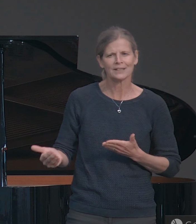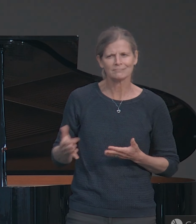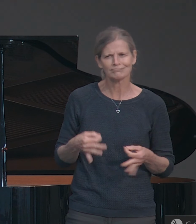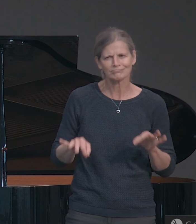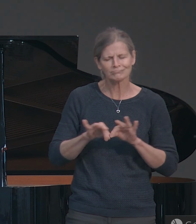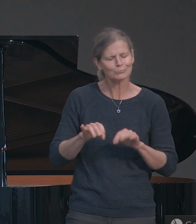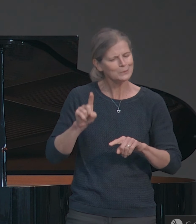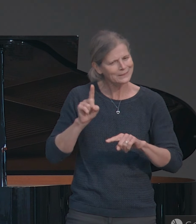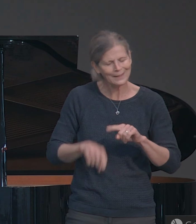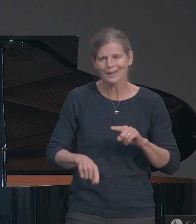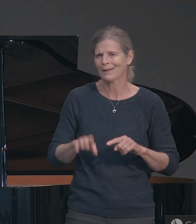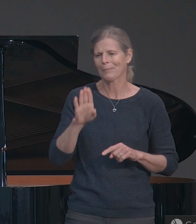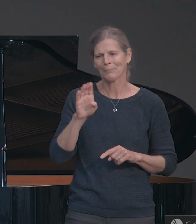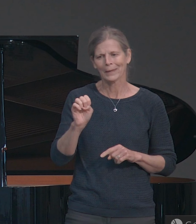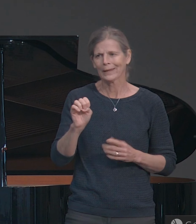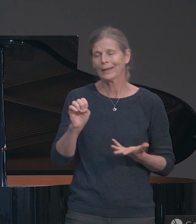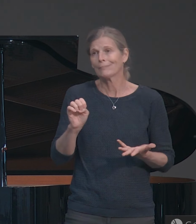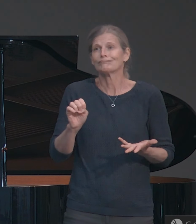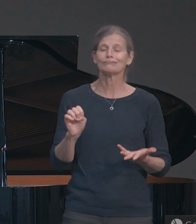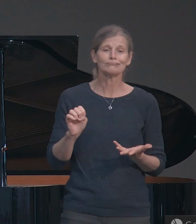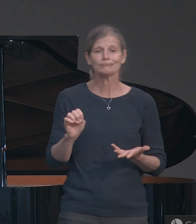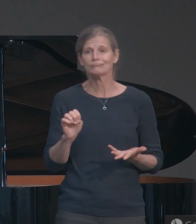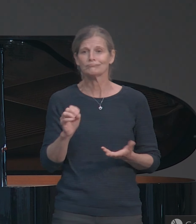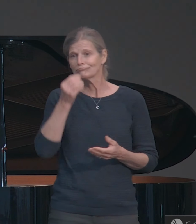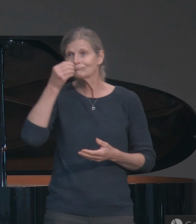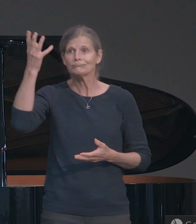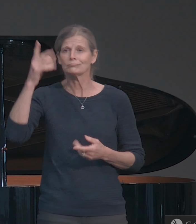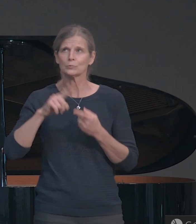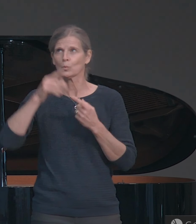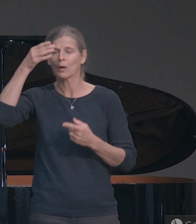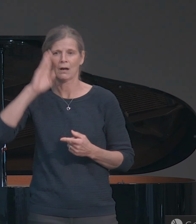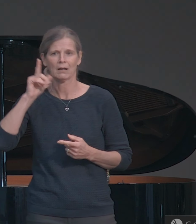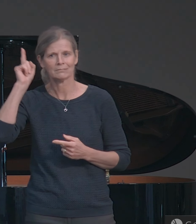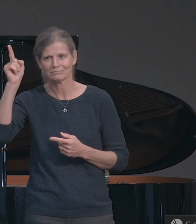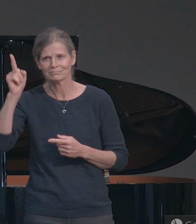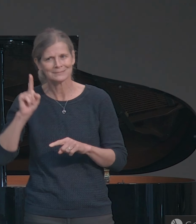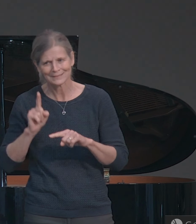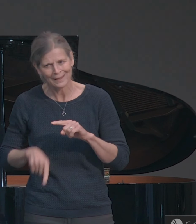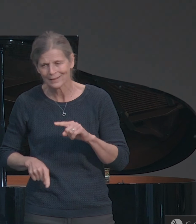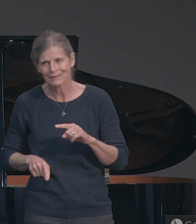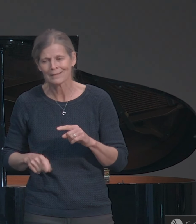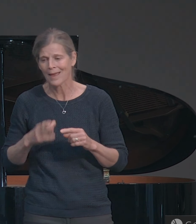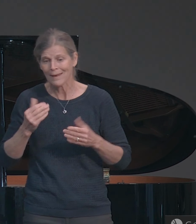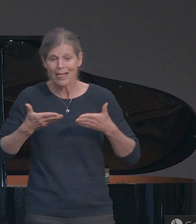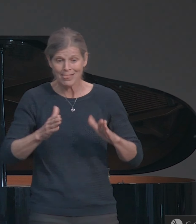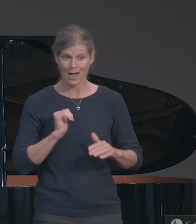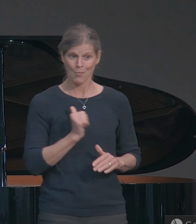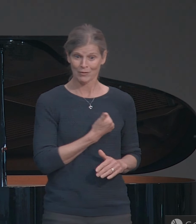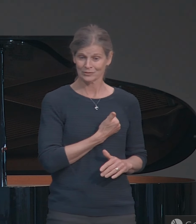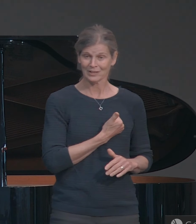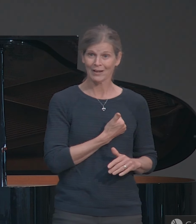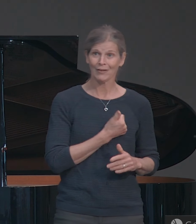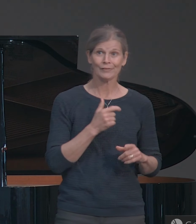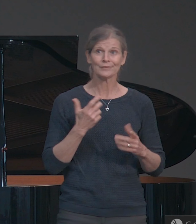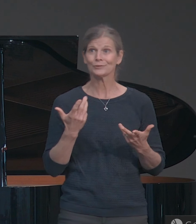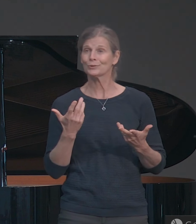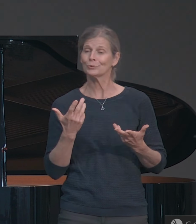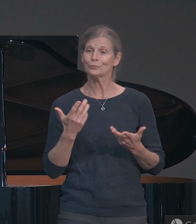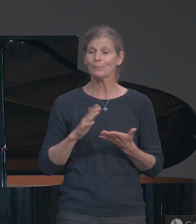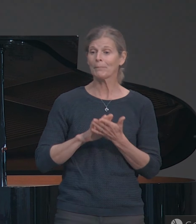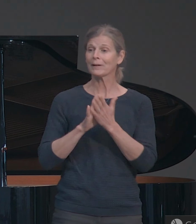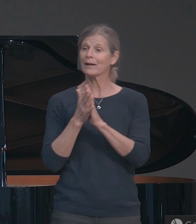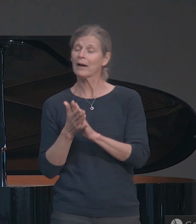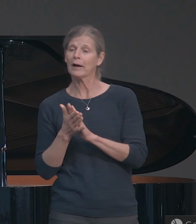We cannot be indifferent to God, and we cannot allow ourselves to